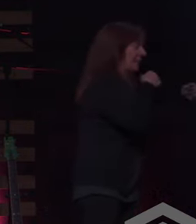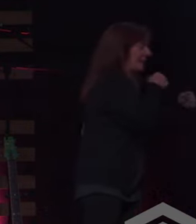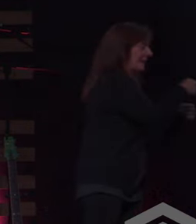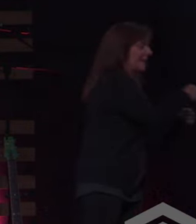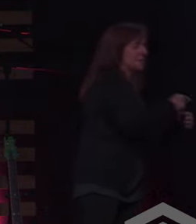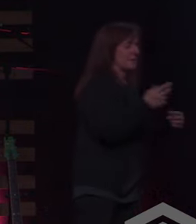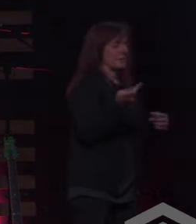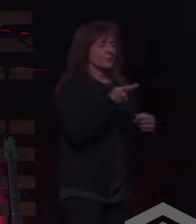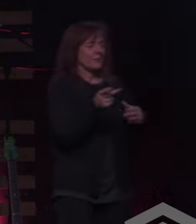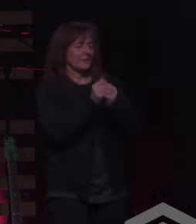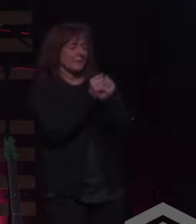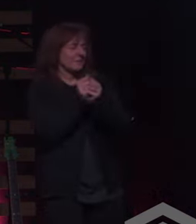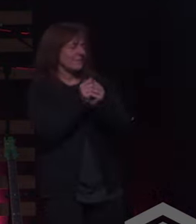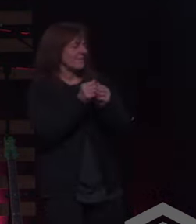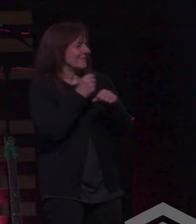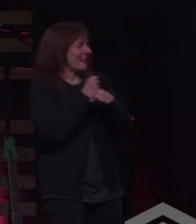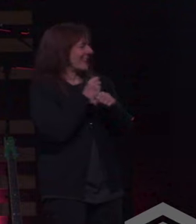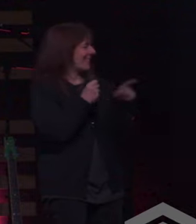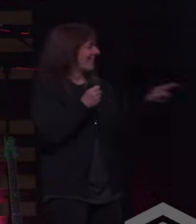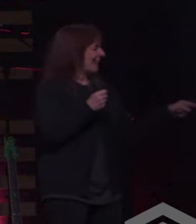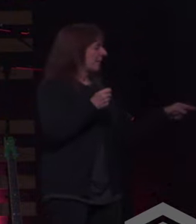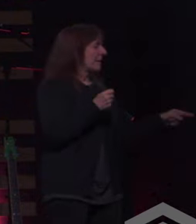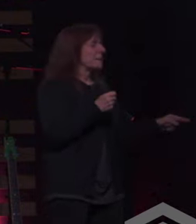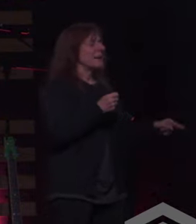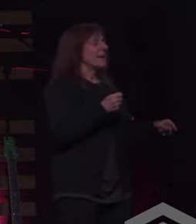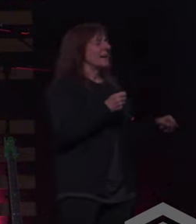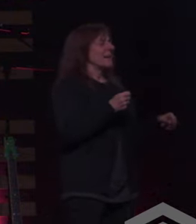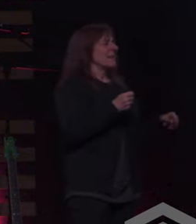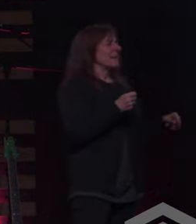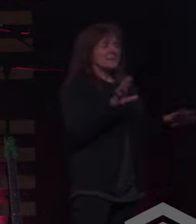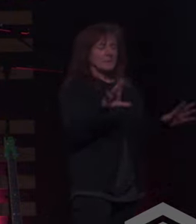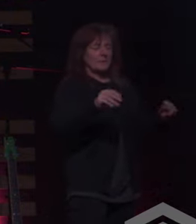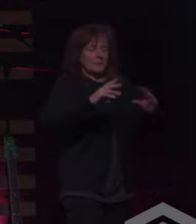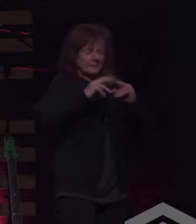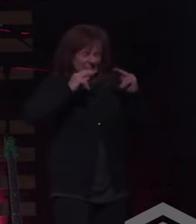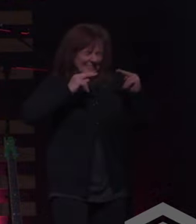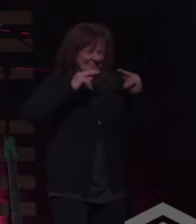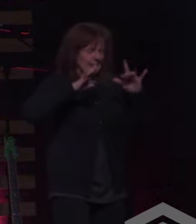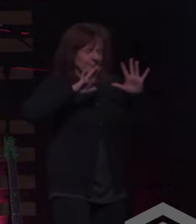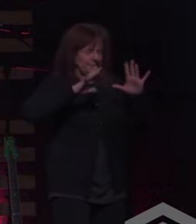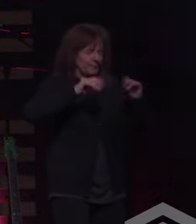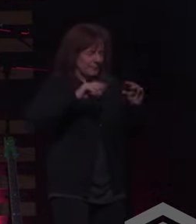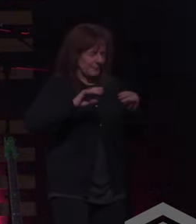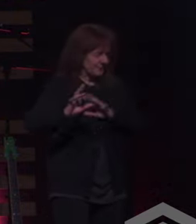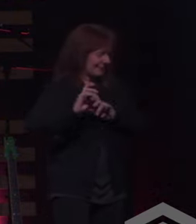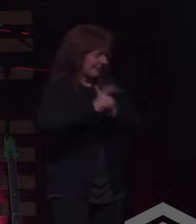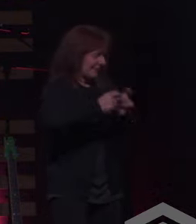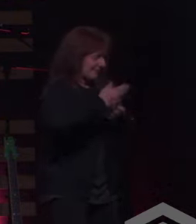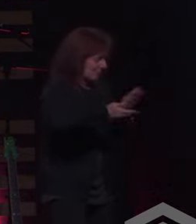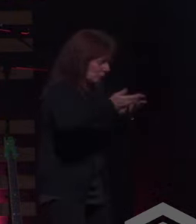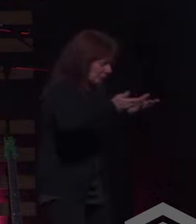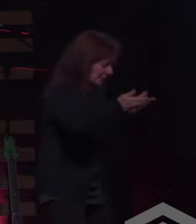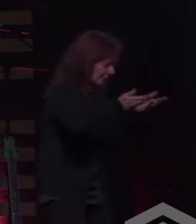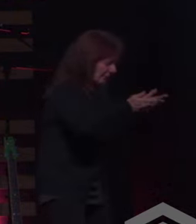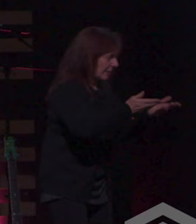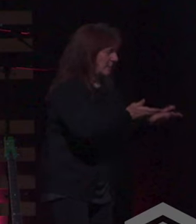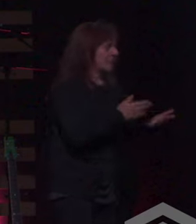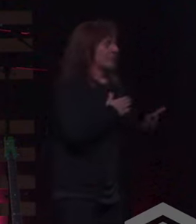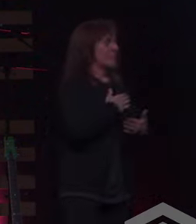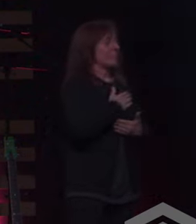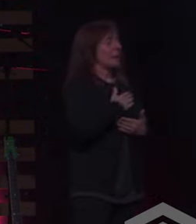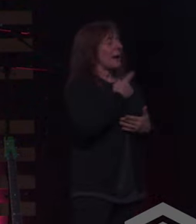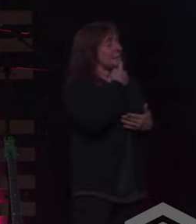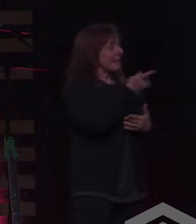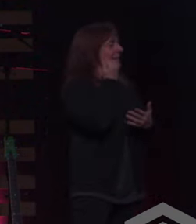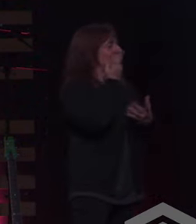you do that, you start to see when something breaks and then someone's like, you know what? No, I'm getting us off this crazy cycle. We're getting back onto the energizing cycle. And I'm